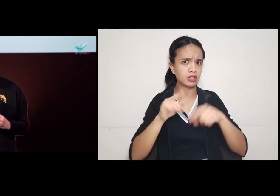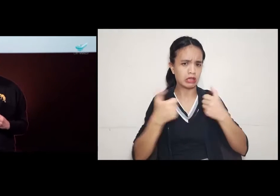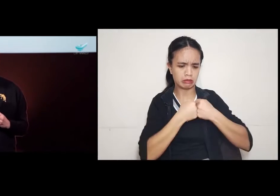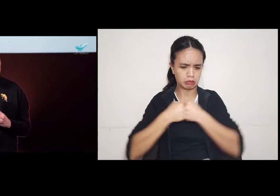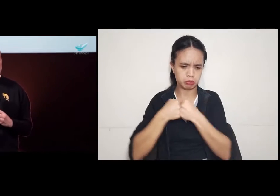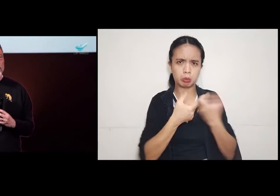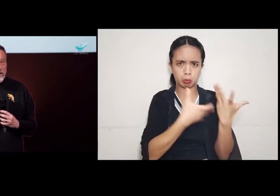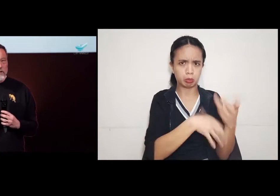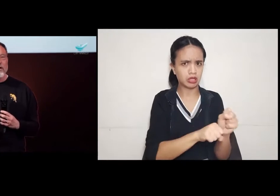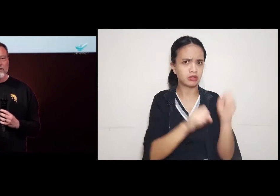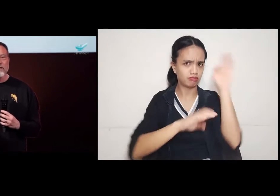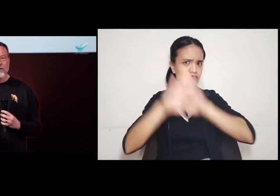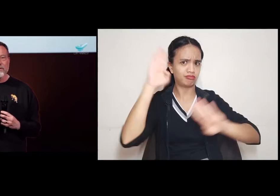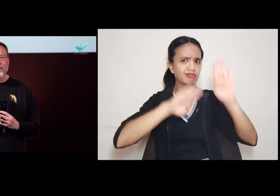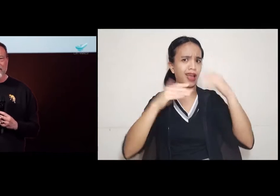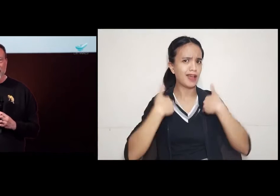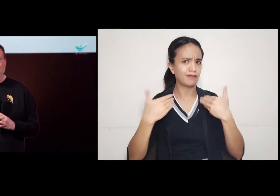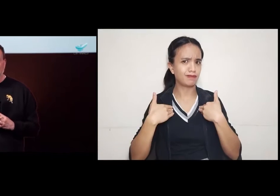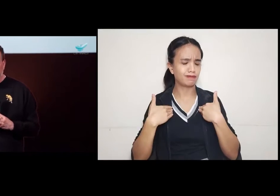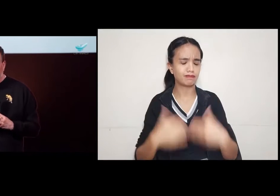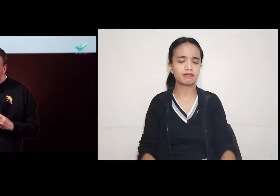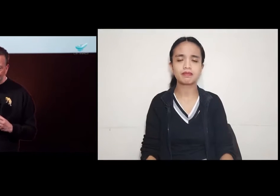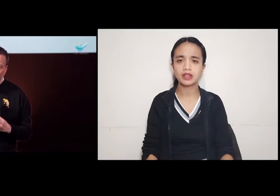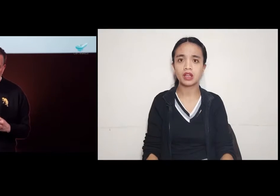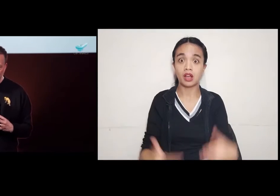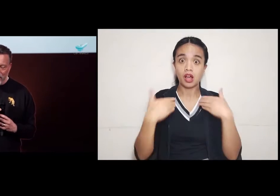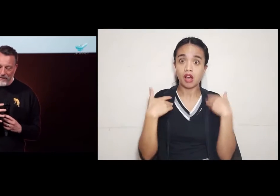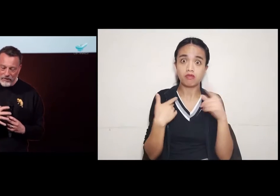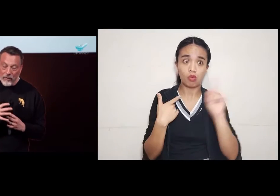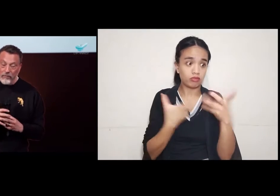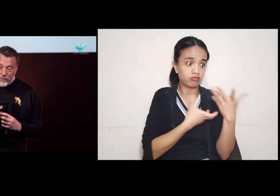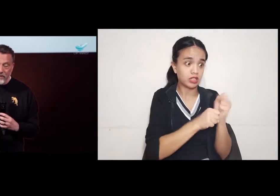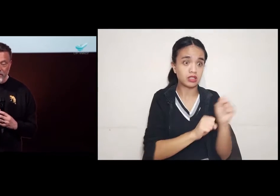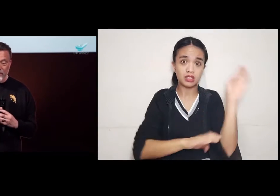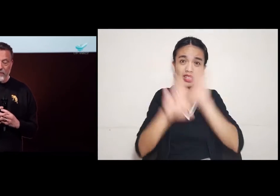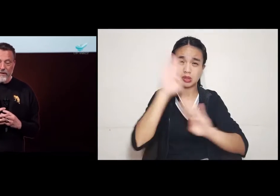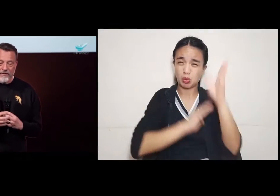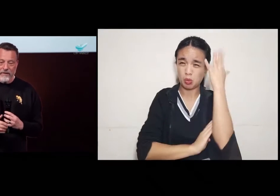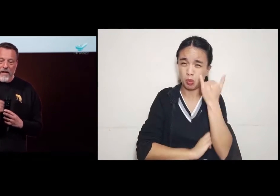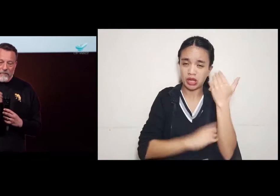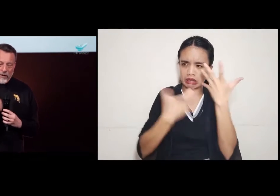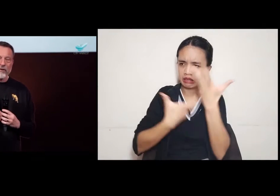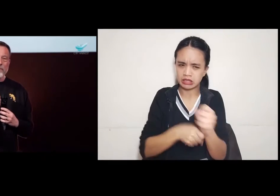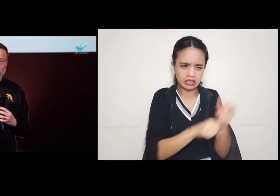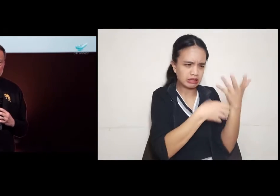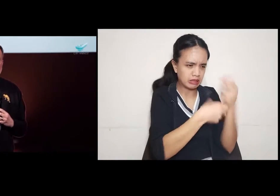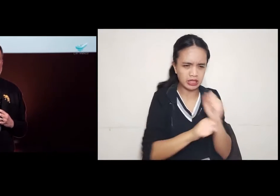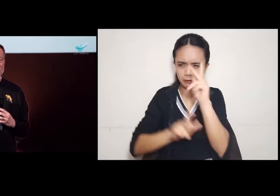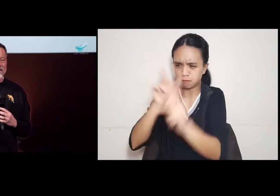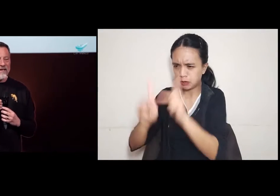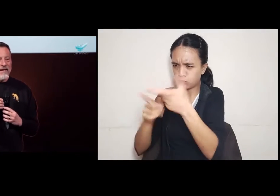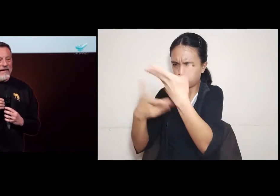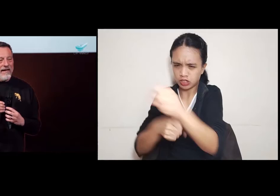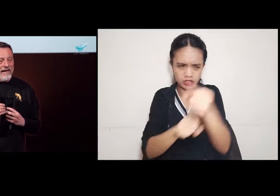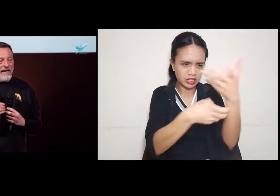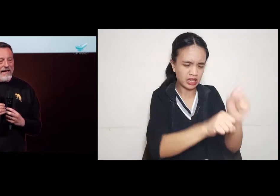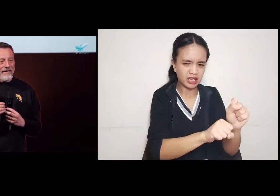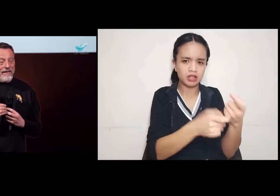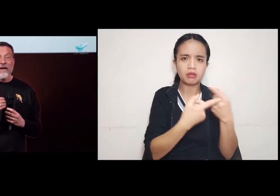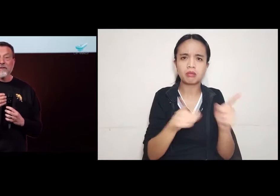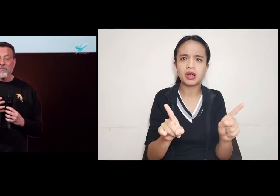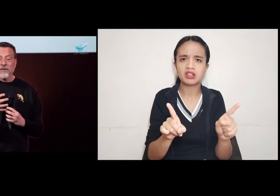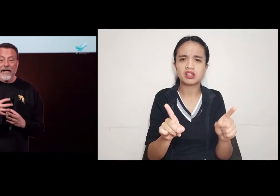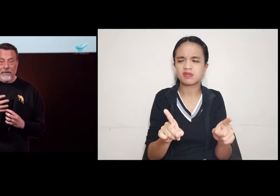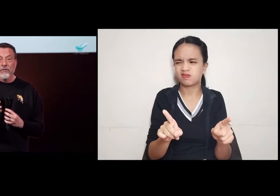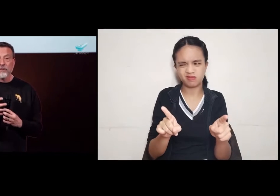that really struggle with trust issues. And they have a struggle with trust issues because they've trusted people in the past